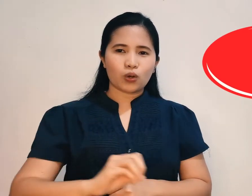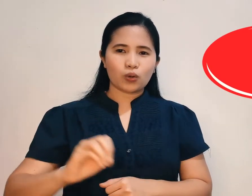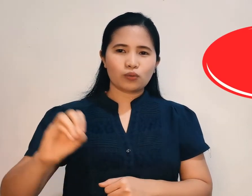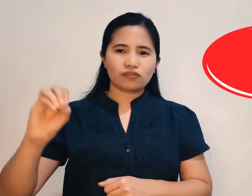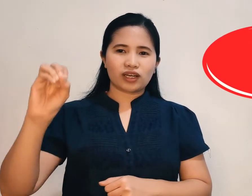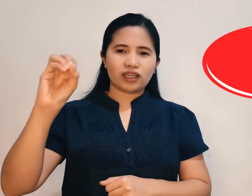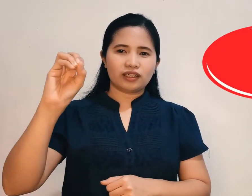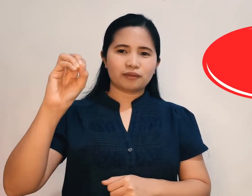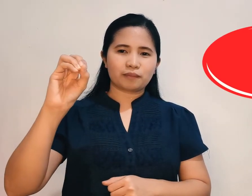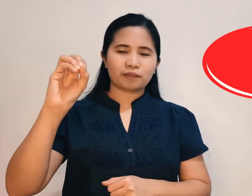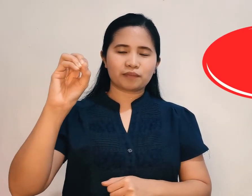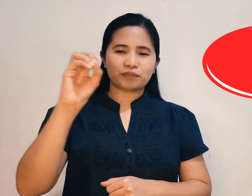Oval.